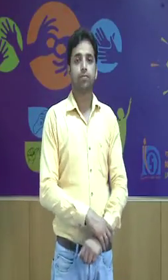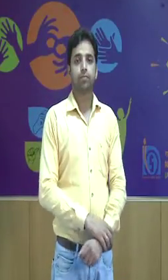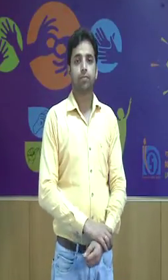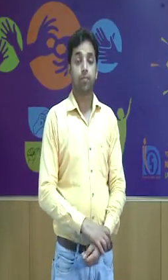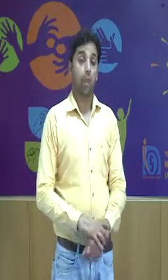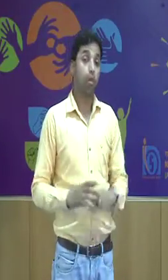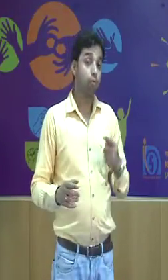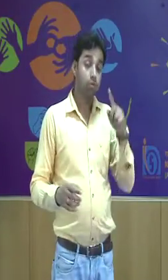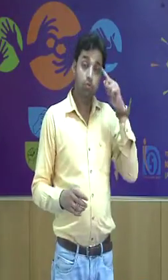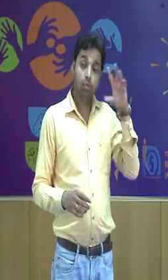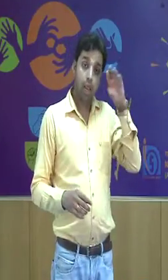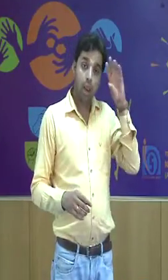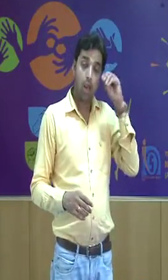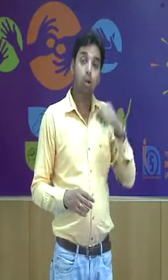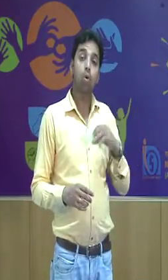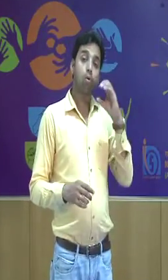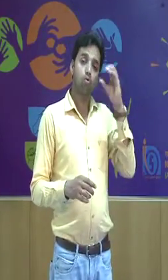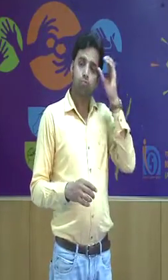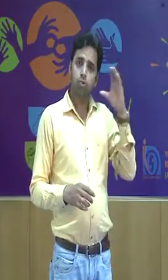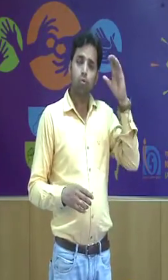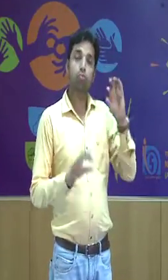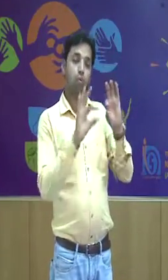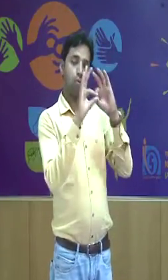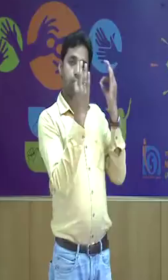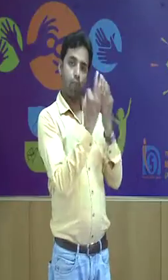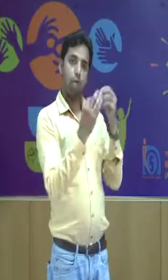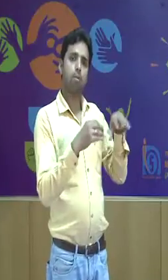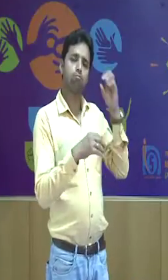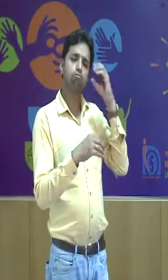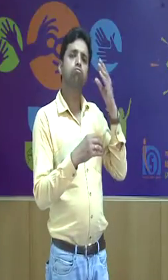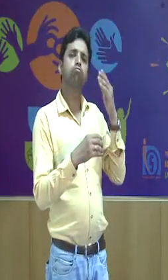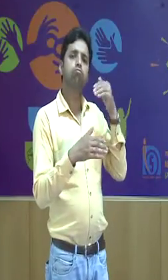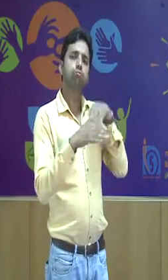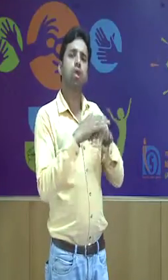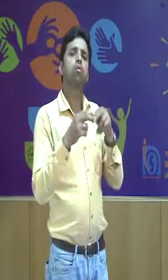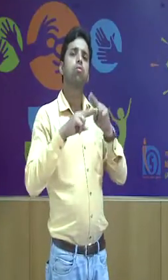First, we learnt about the concept of family and its features.